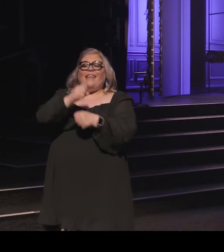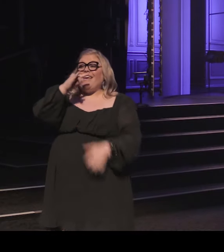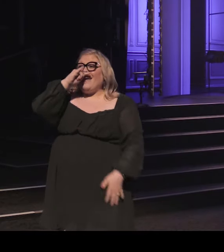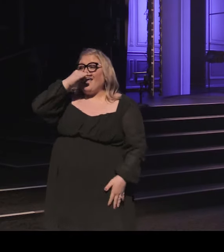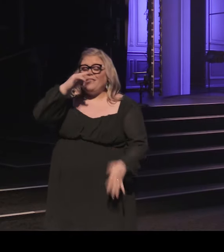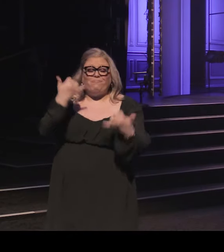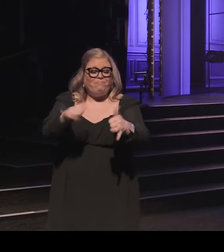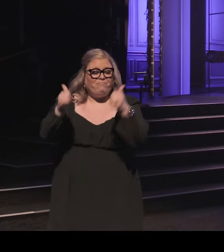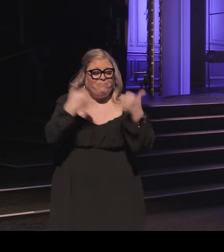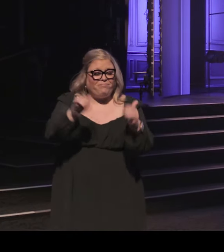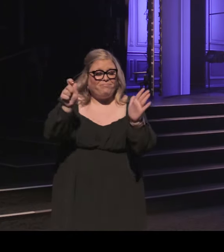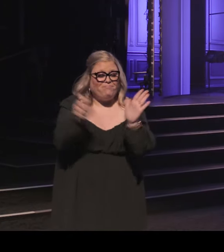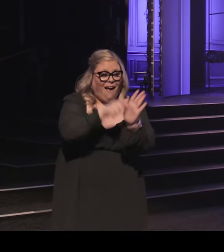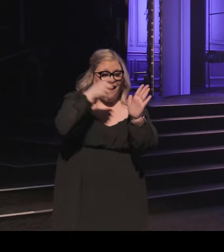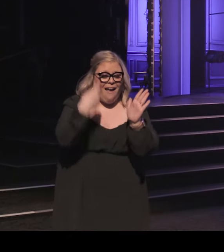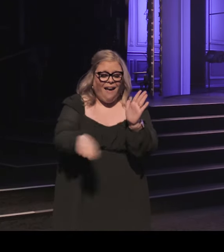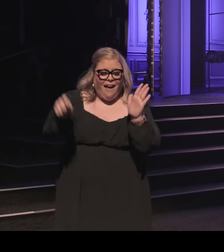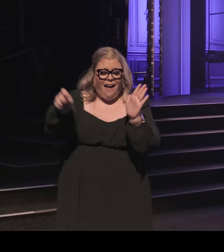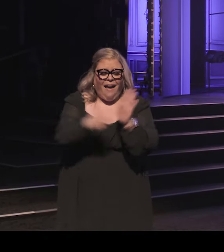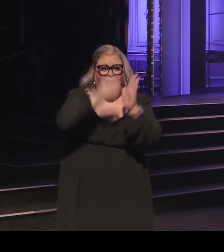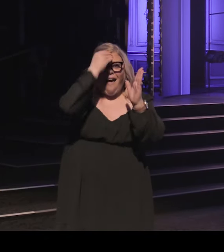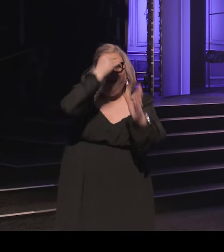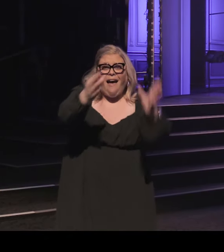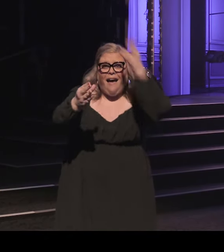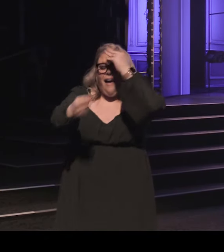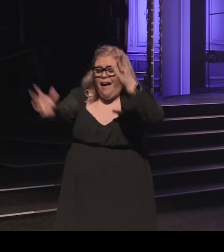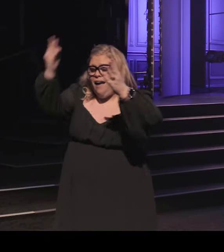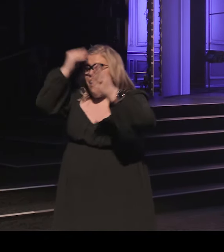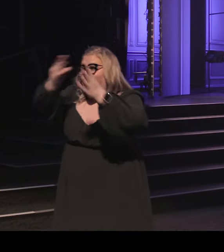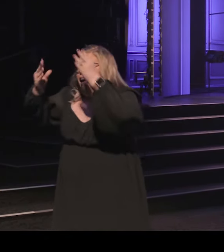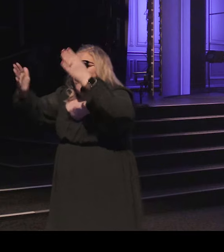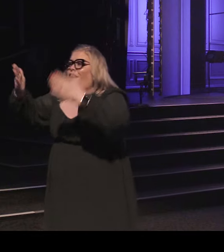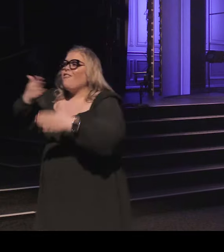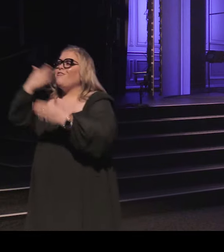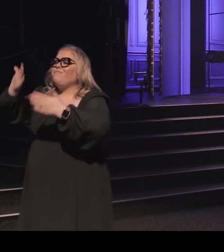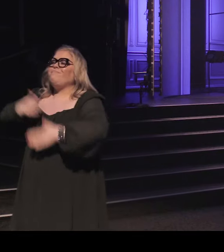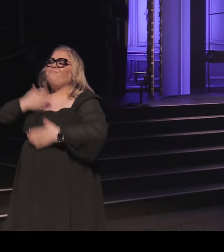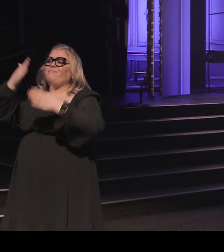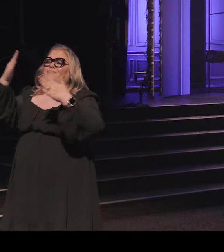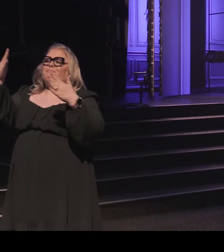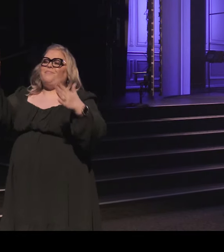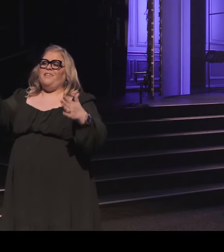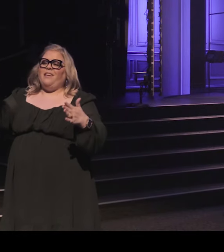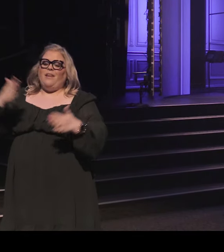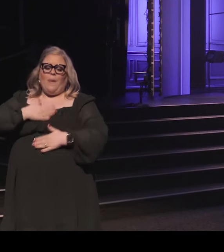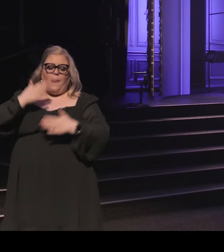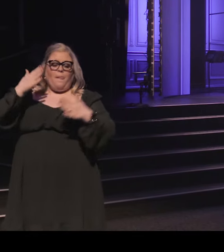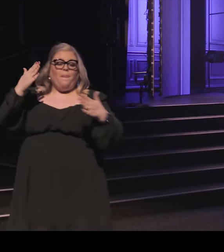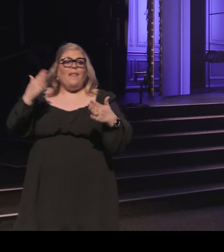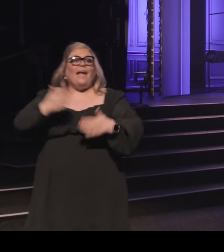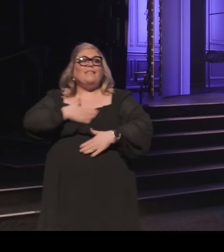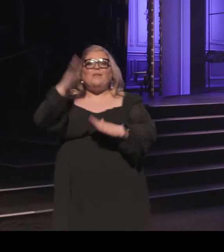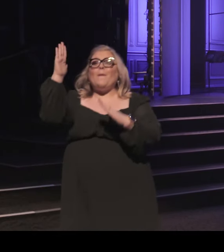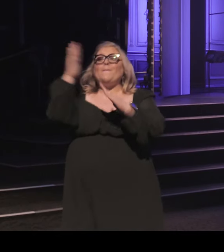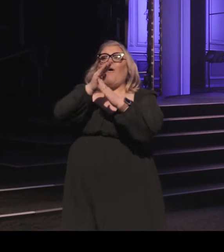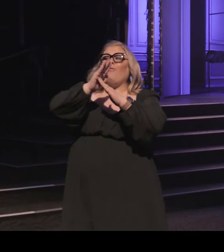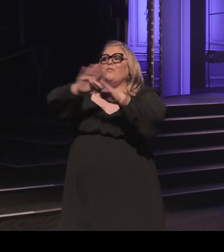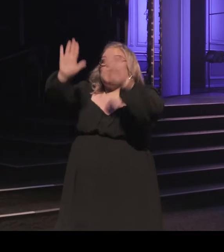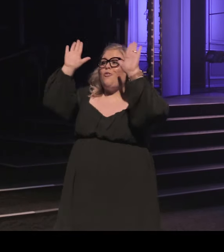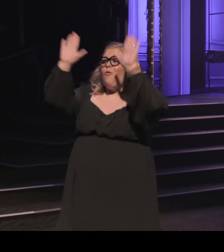with the kids jingle belling and everyone telling you be of good cheer. It's